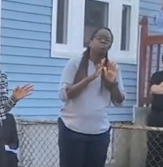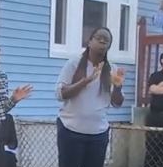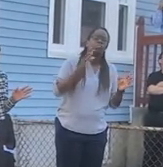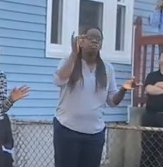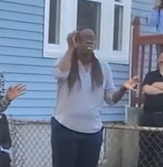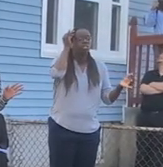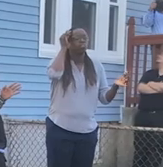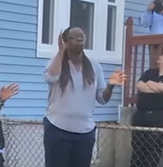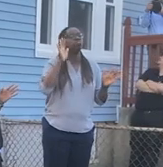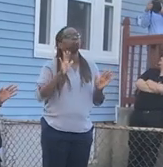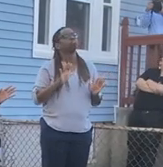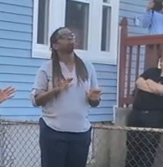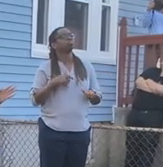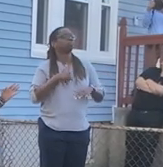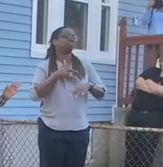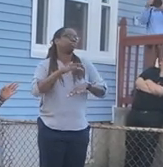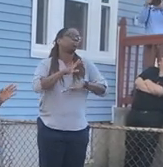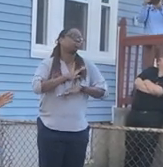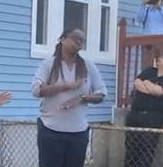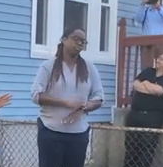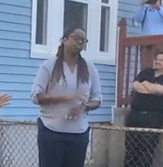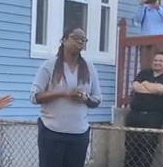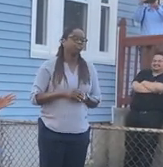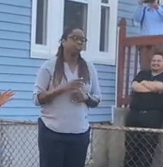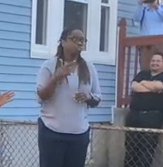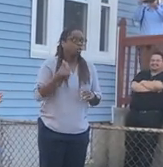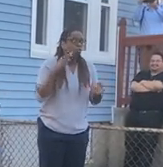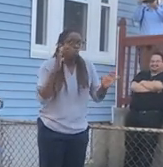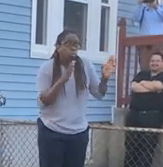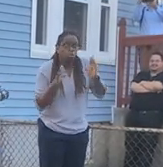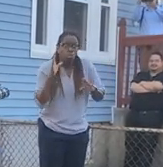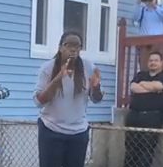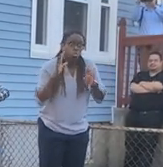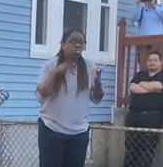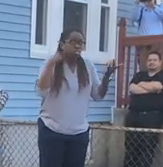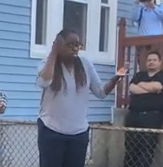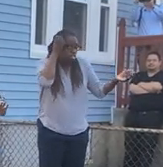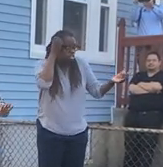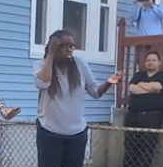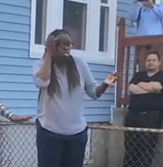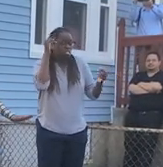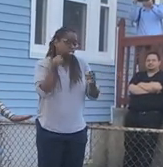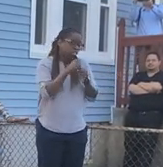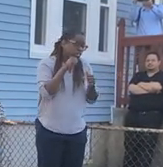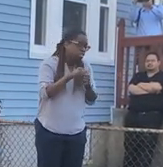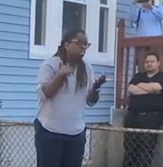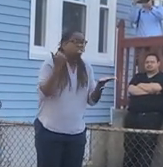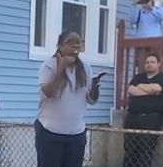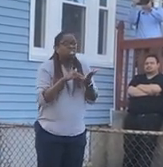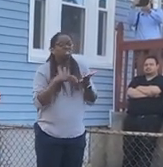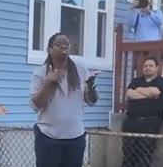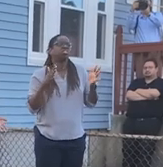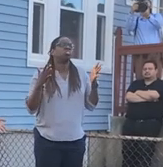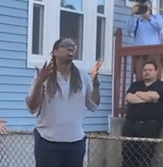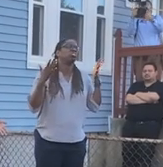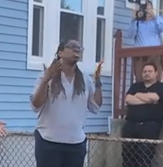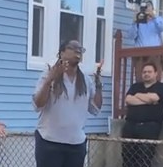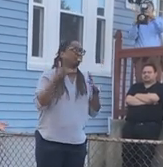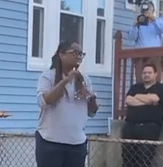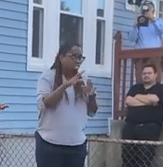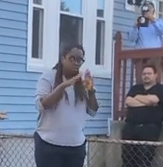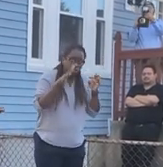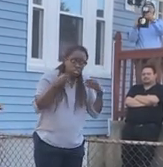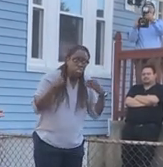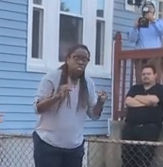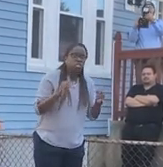like, oh my God, you know, the thing is going to be again, he's going to sell it. All that is over. We're able to raise our